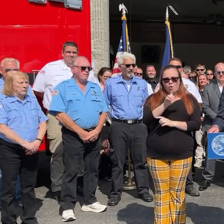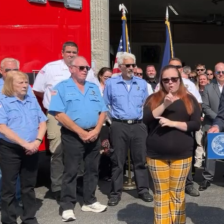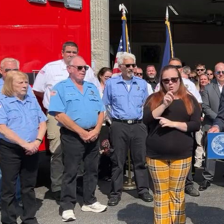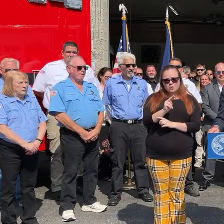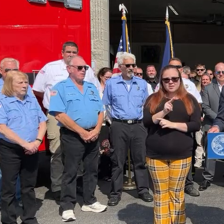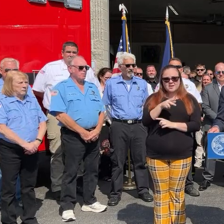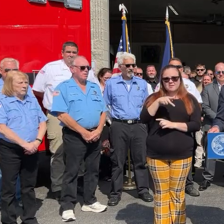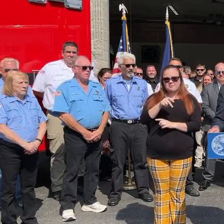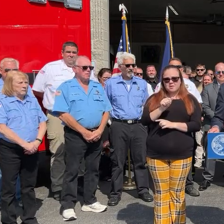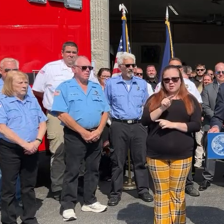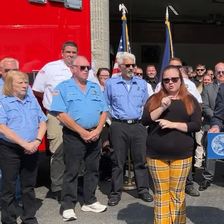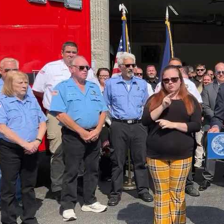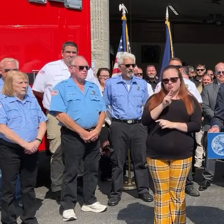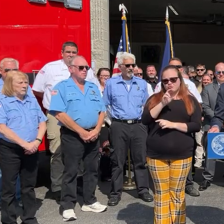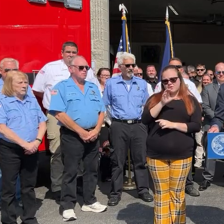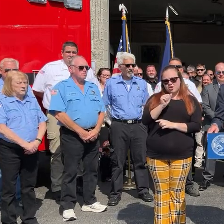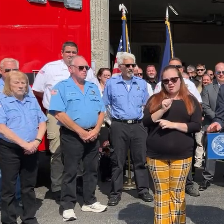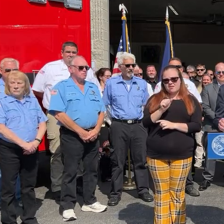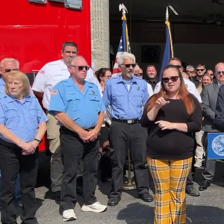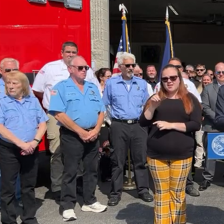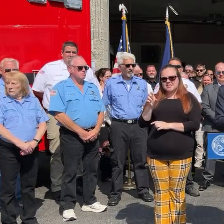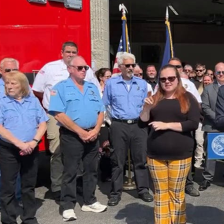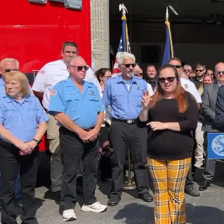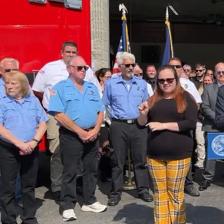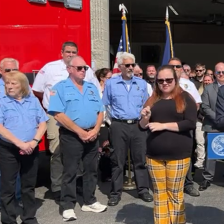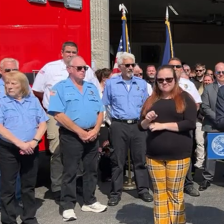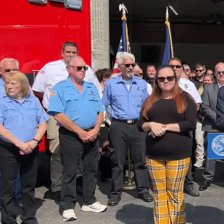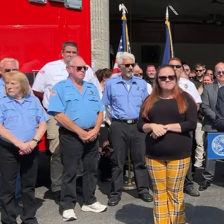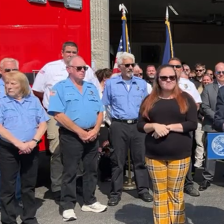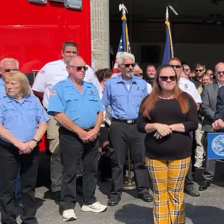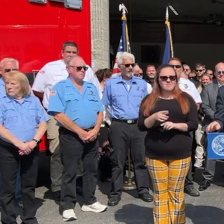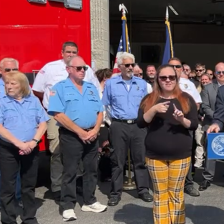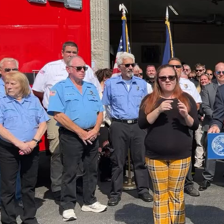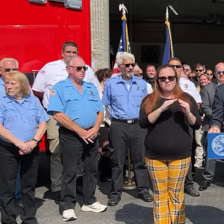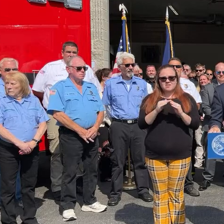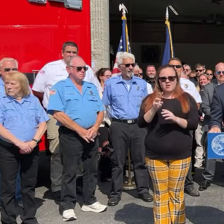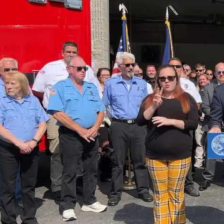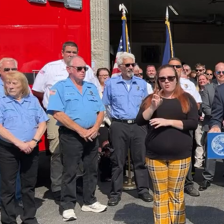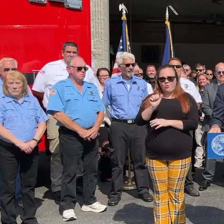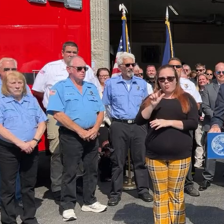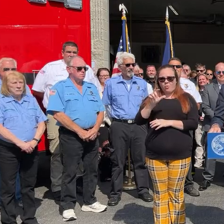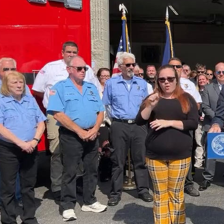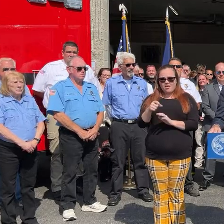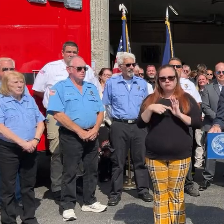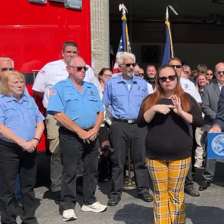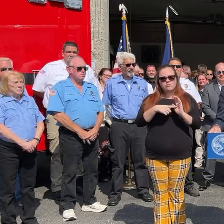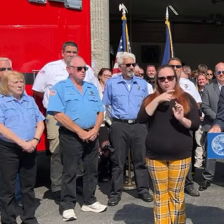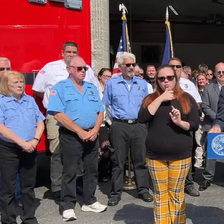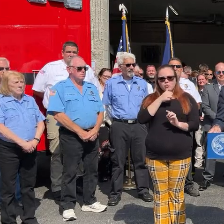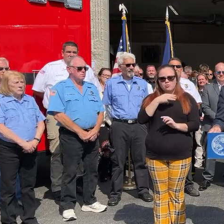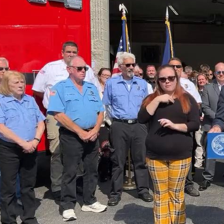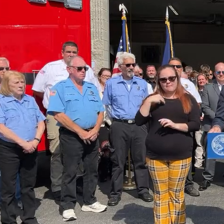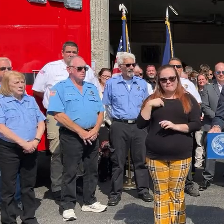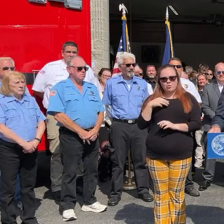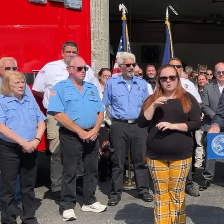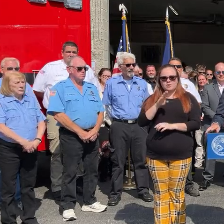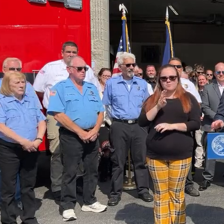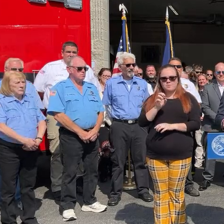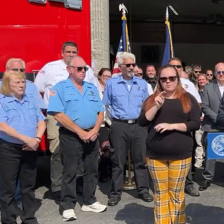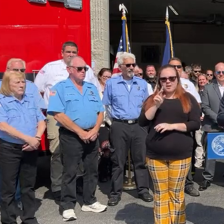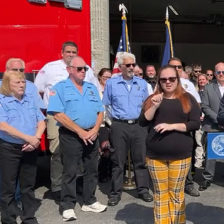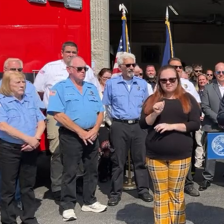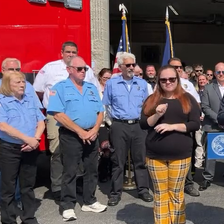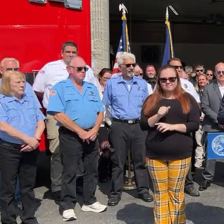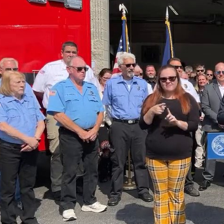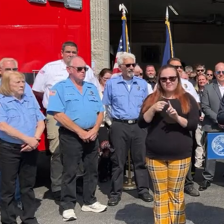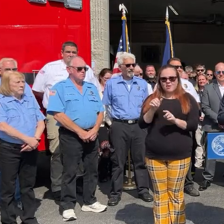have Patricia Zerbrick and Dennis Robinson. From the town of Wales, Wales is represented by board member Brenda O'Connor.